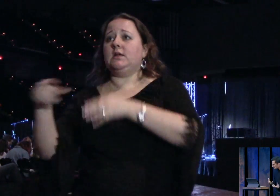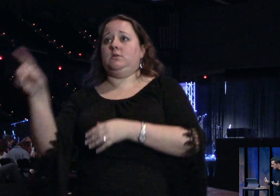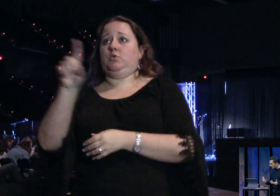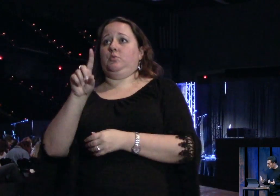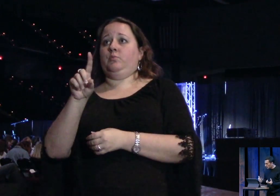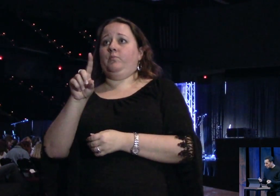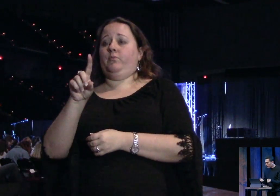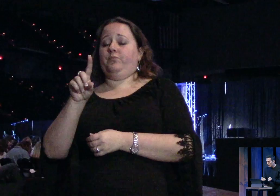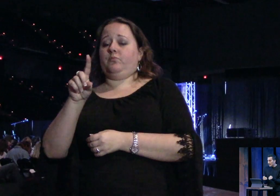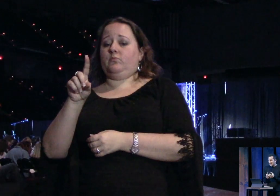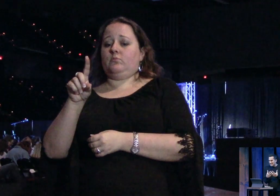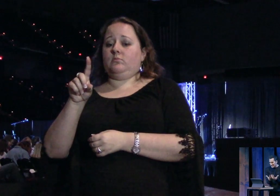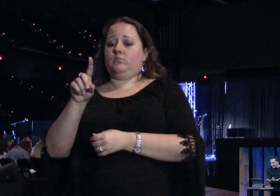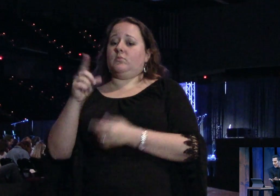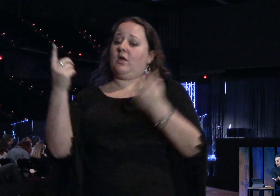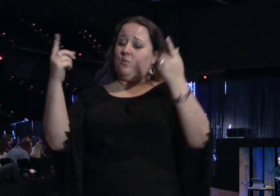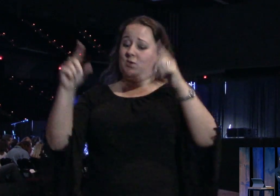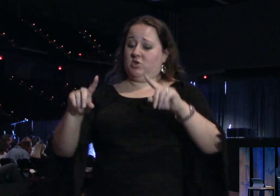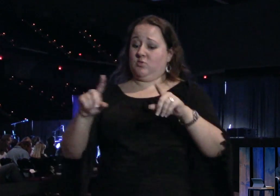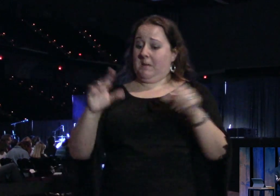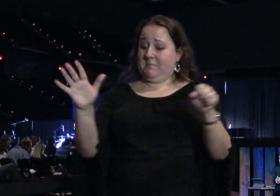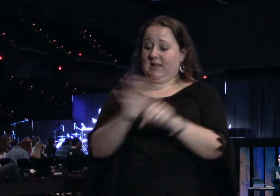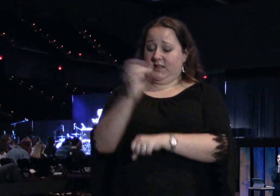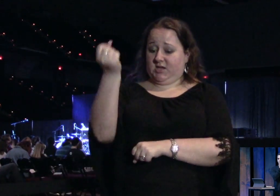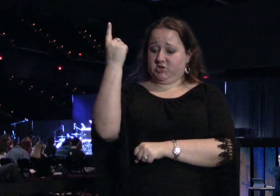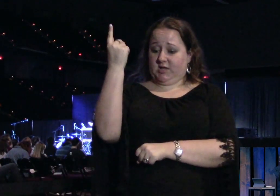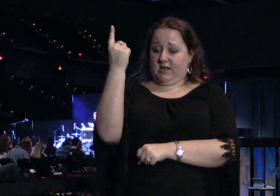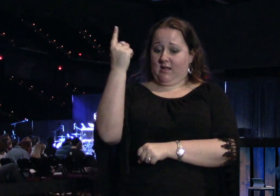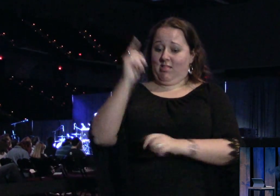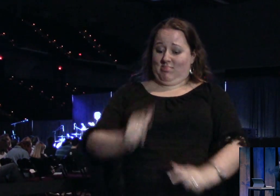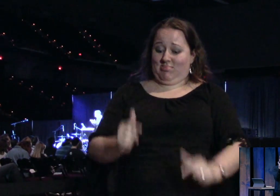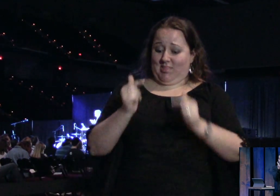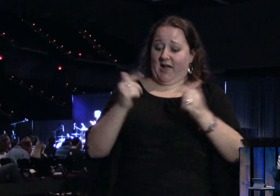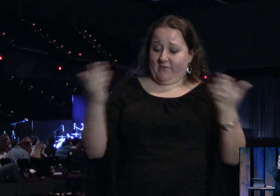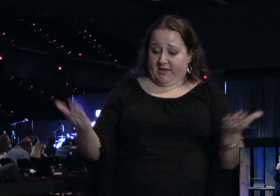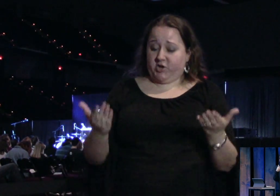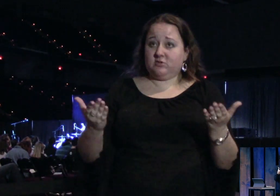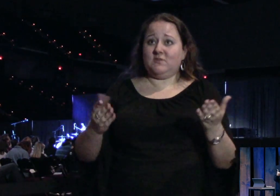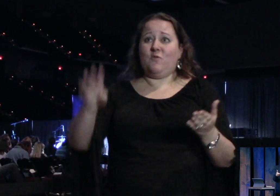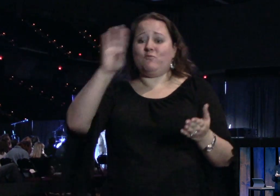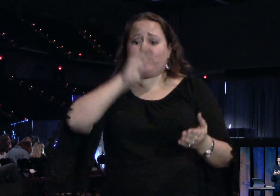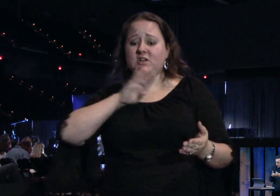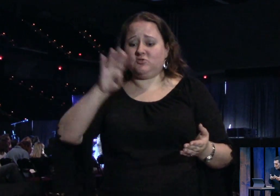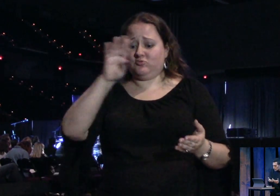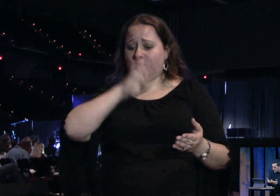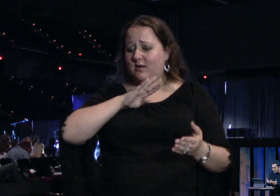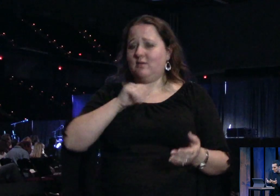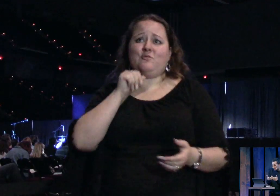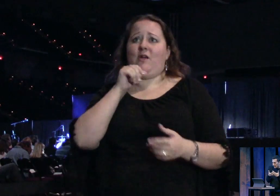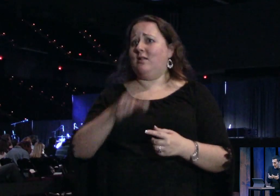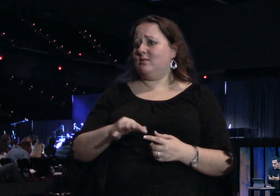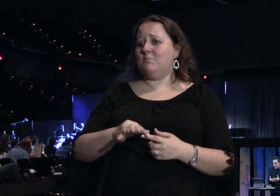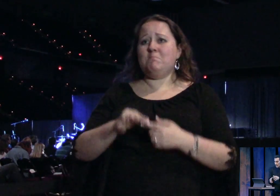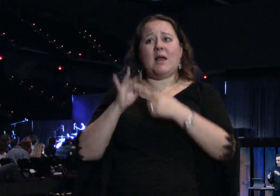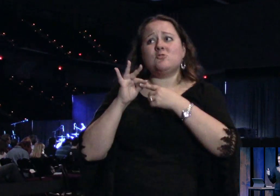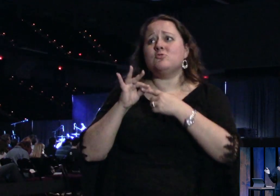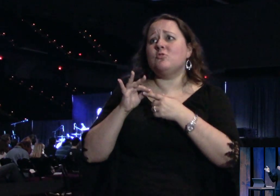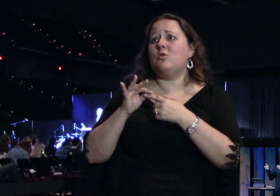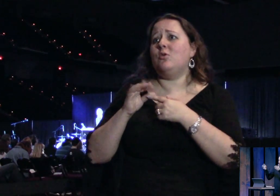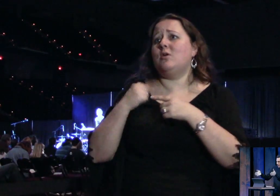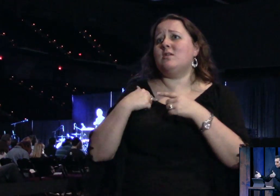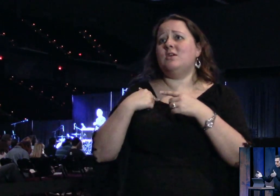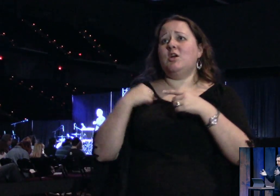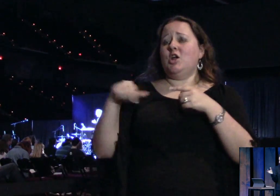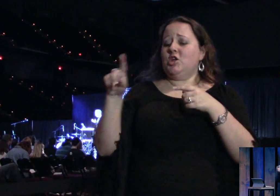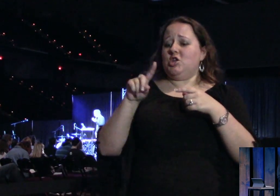See, until you see life under the sun for what it truly is, which is that it's frustratingly empty, you will